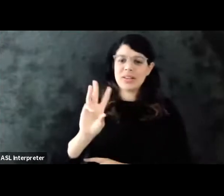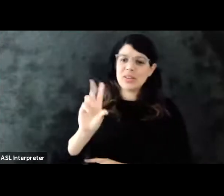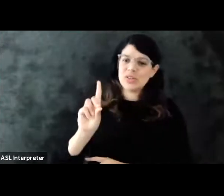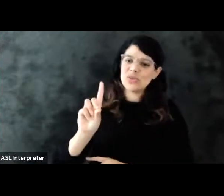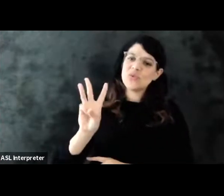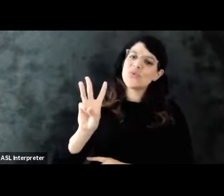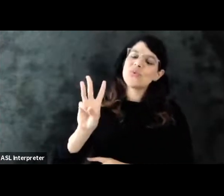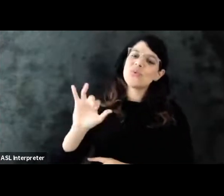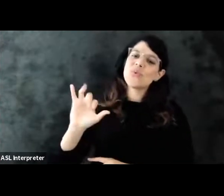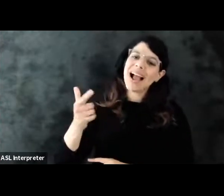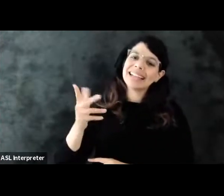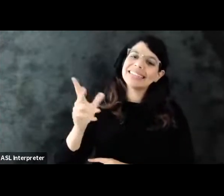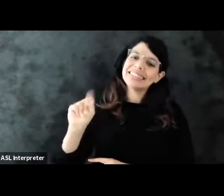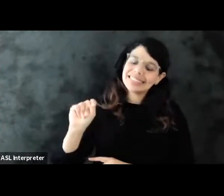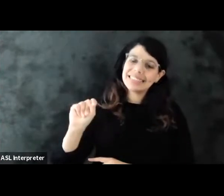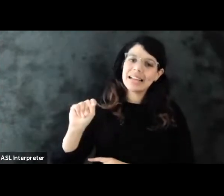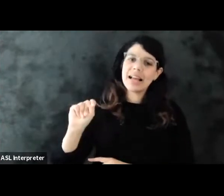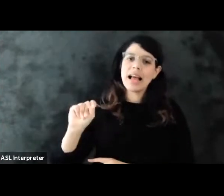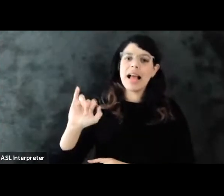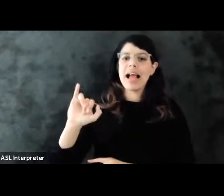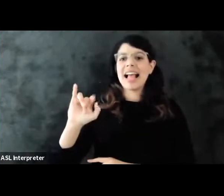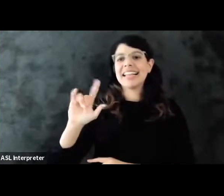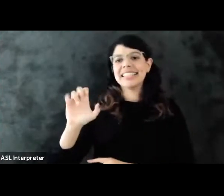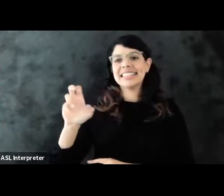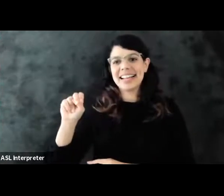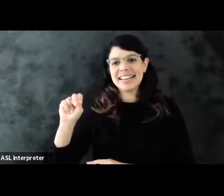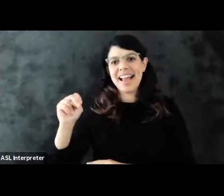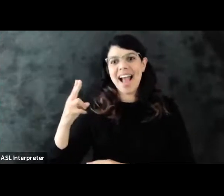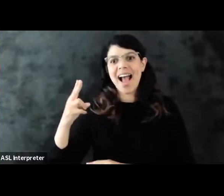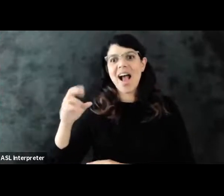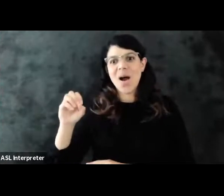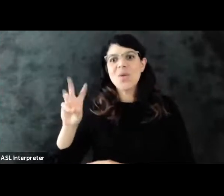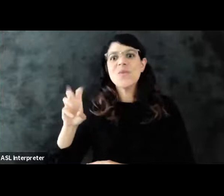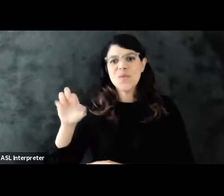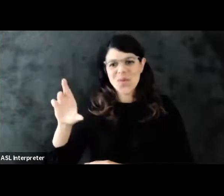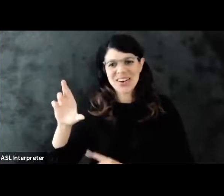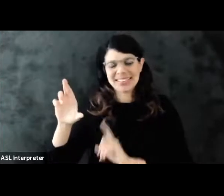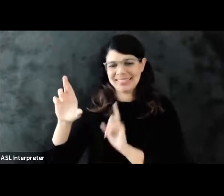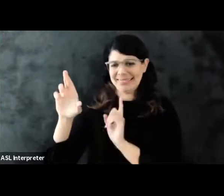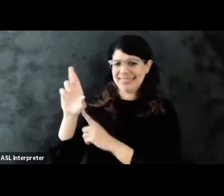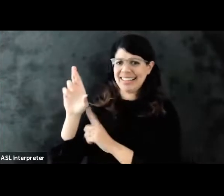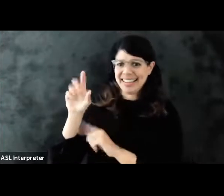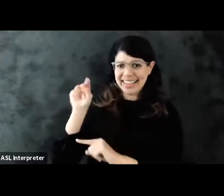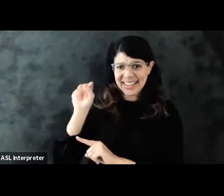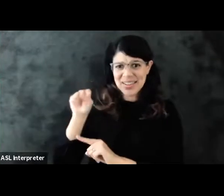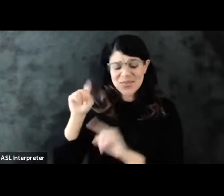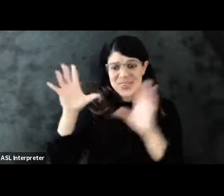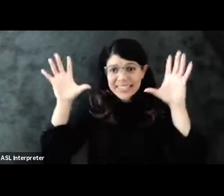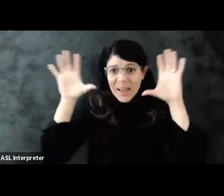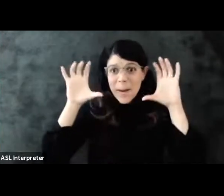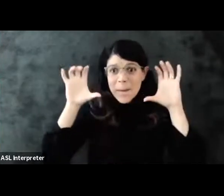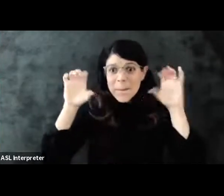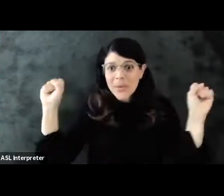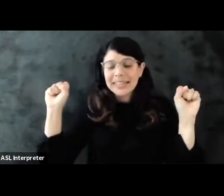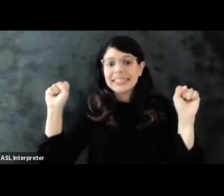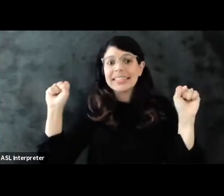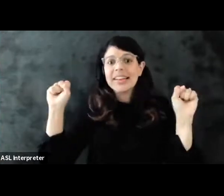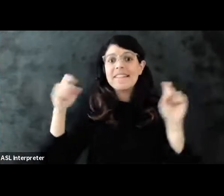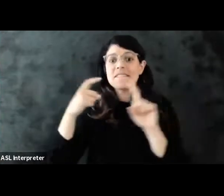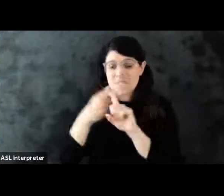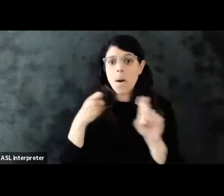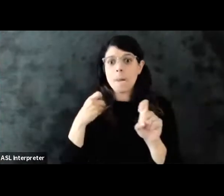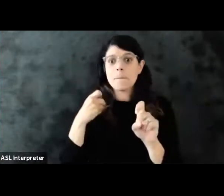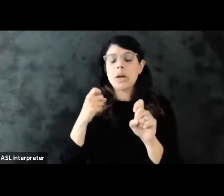Eisenhower was? He was one of the presidents of the United States, and he was the commanding general in World War